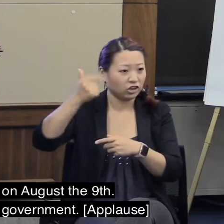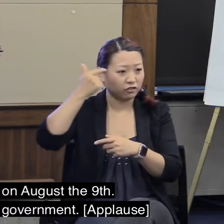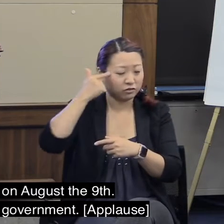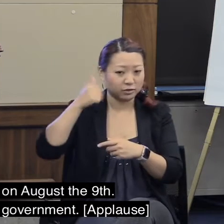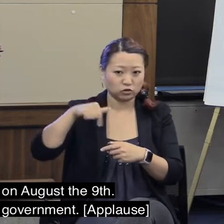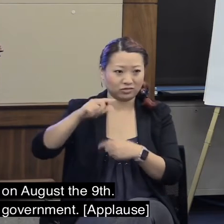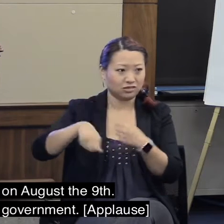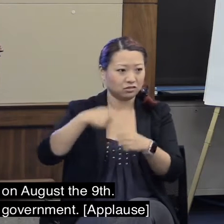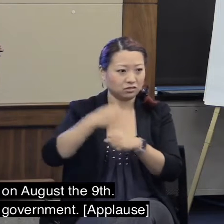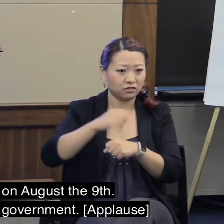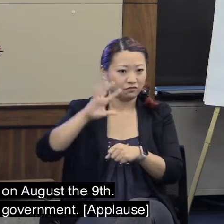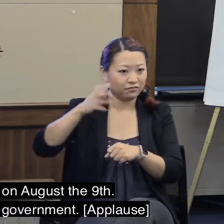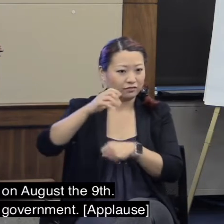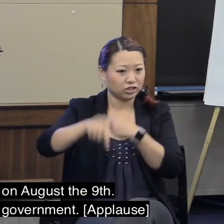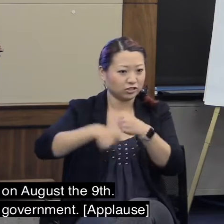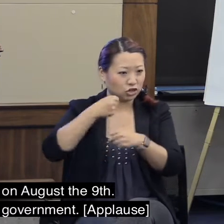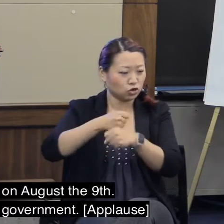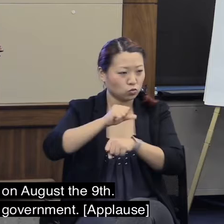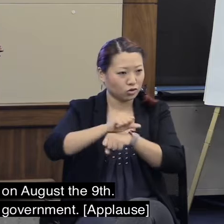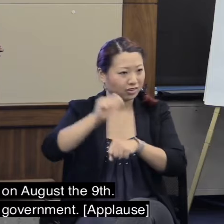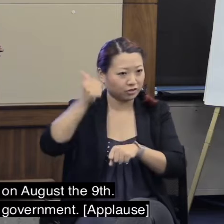And